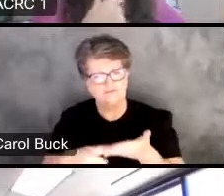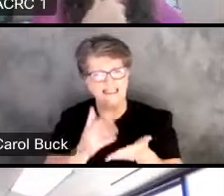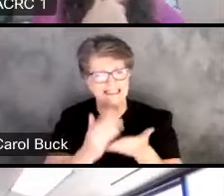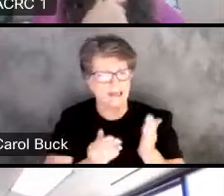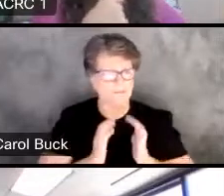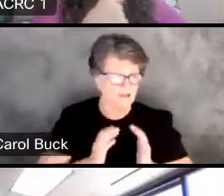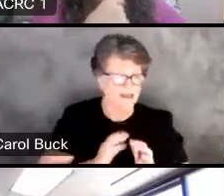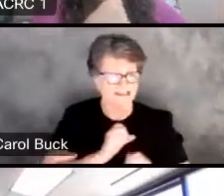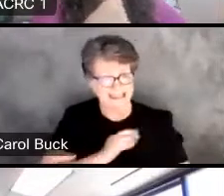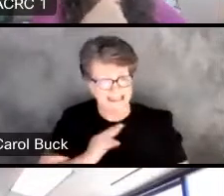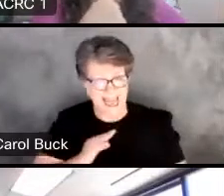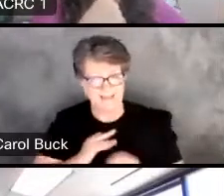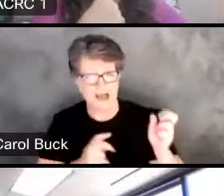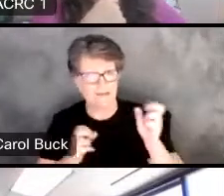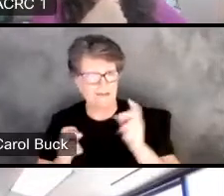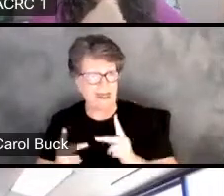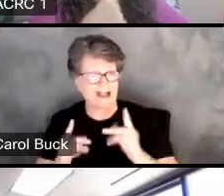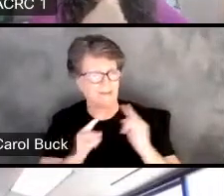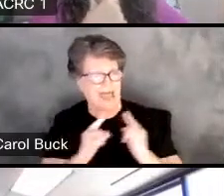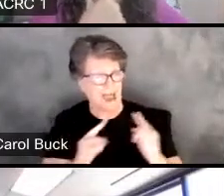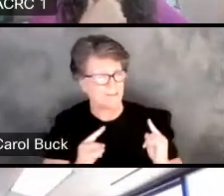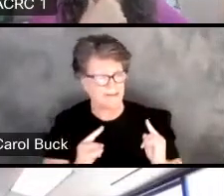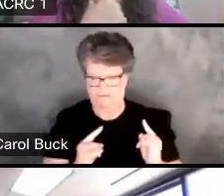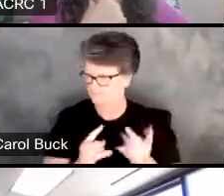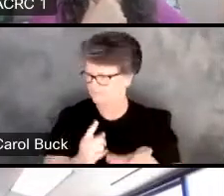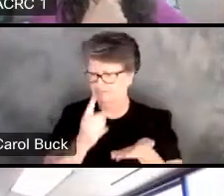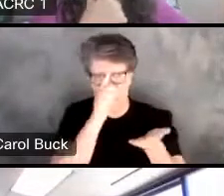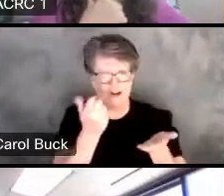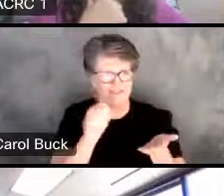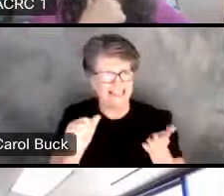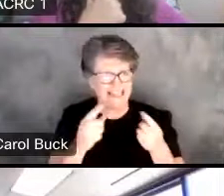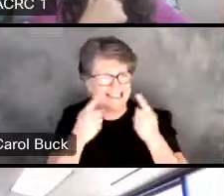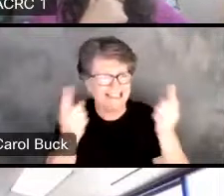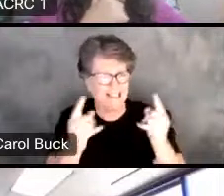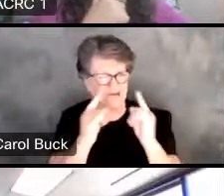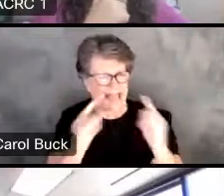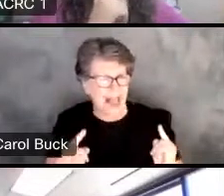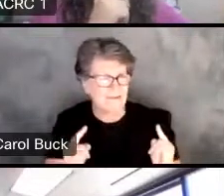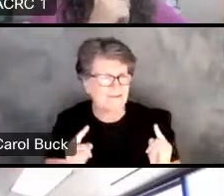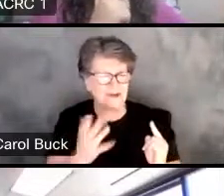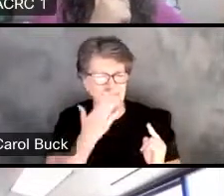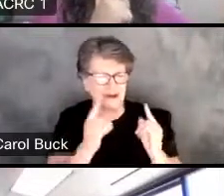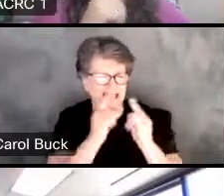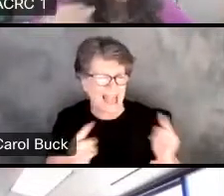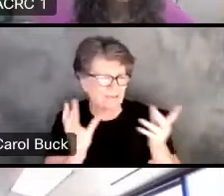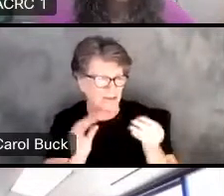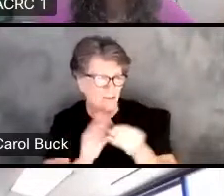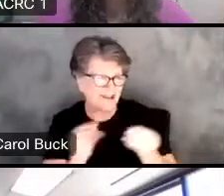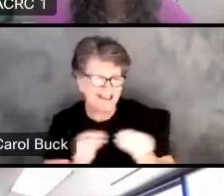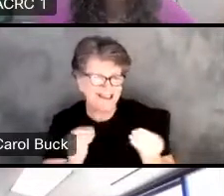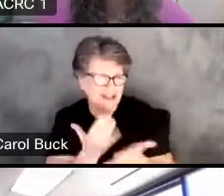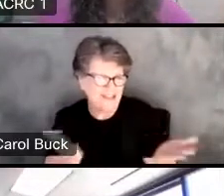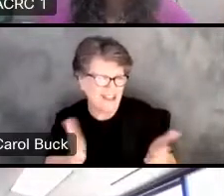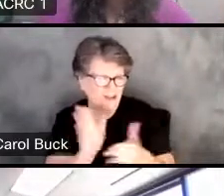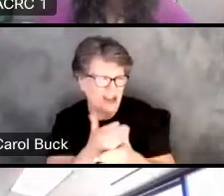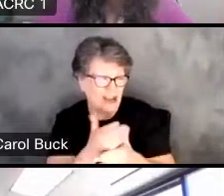clients and staff were coming back from camp. Have you guys heard of any successful camps or some good camp stories? Anything that you guys have